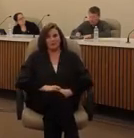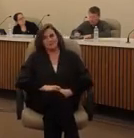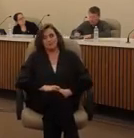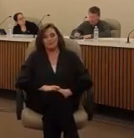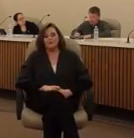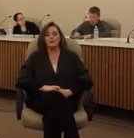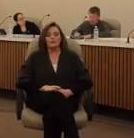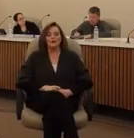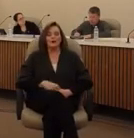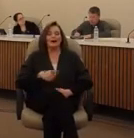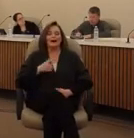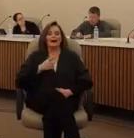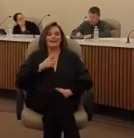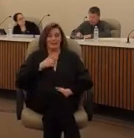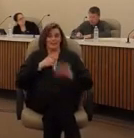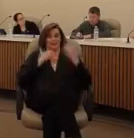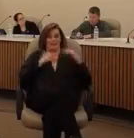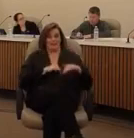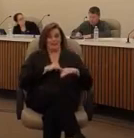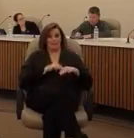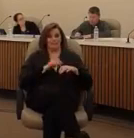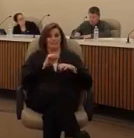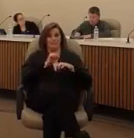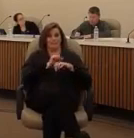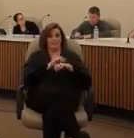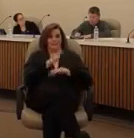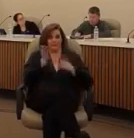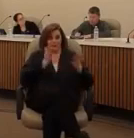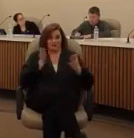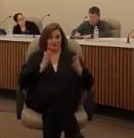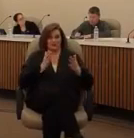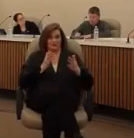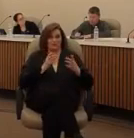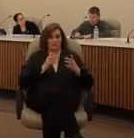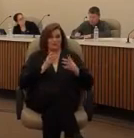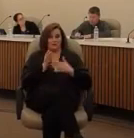do we limit deliveries between 9 and 9?